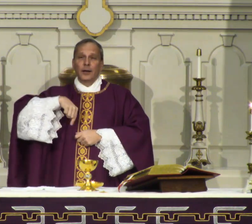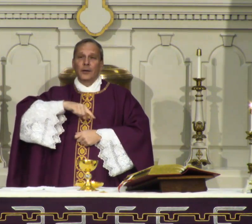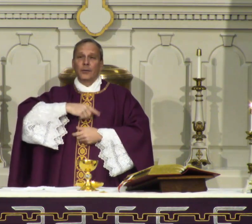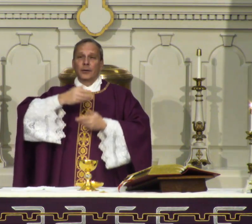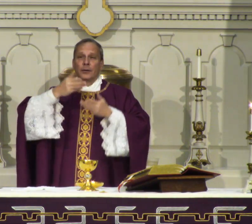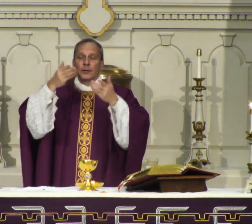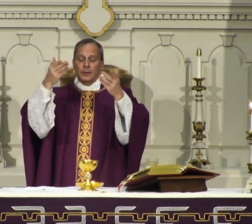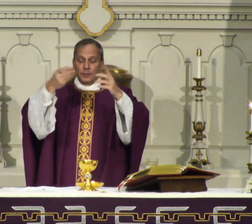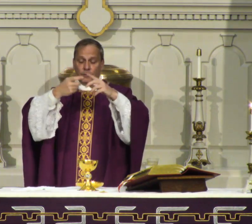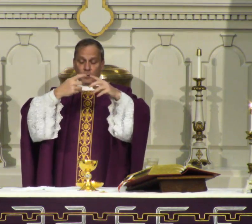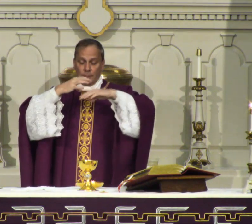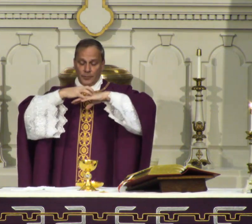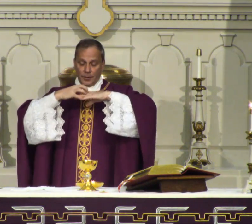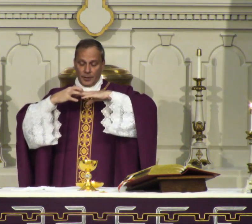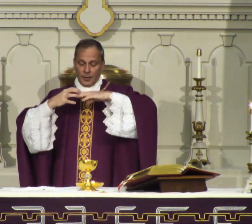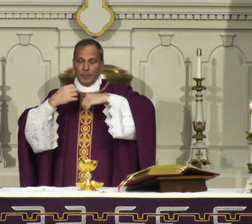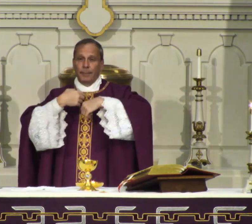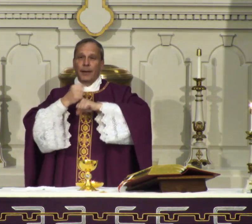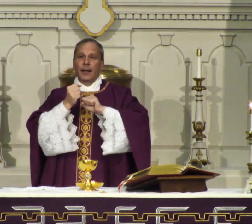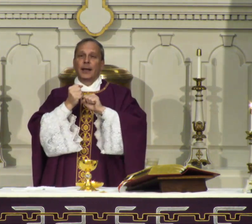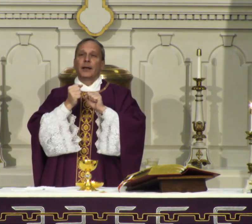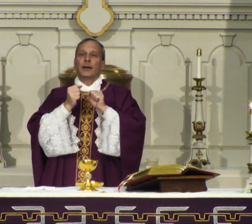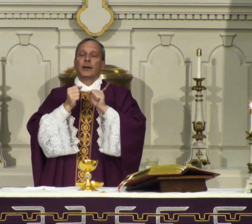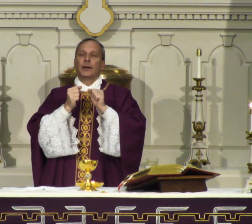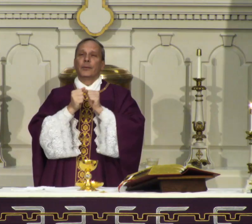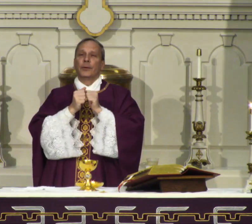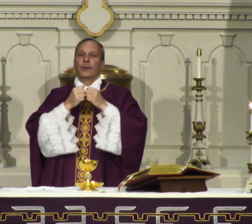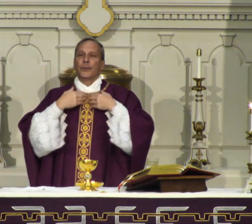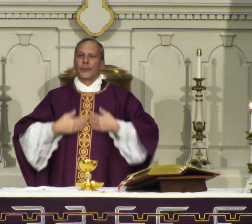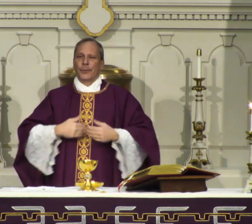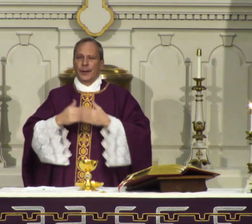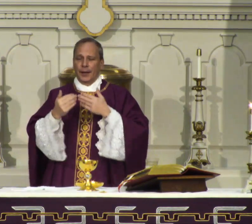you, fruit of the vine and work of human hands.